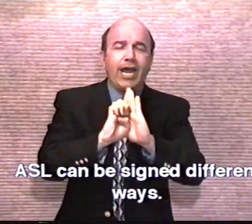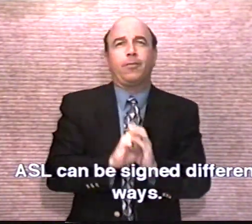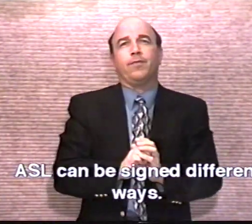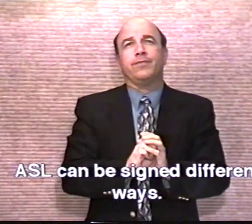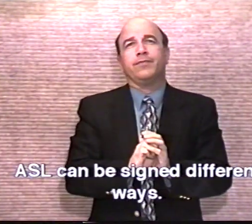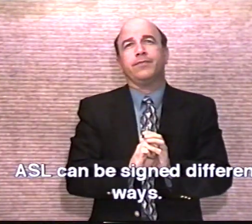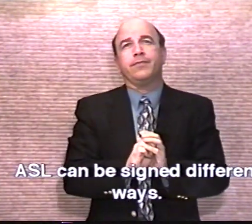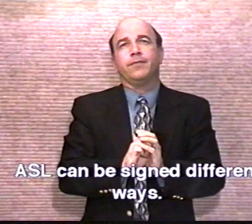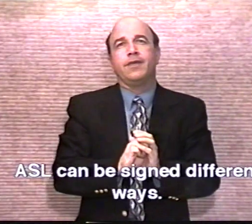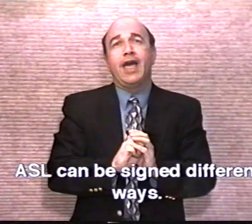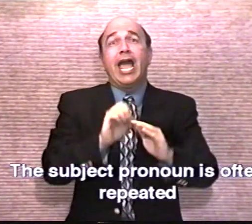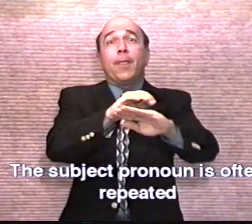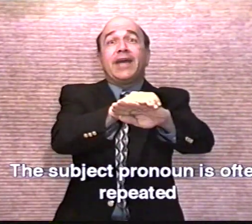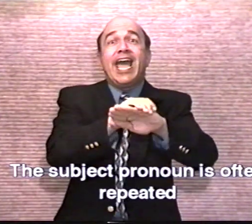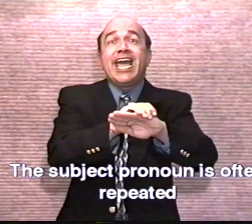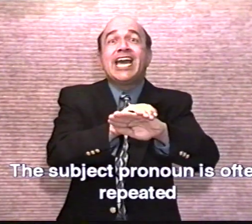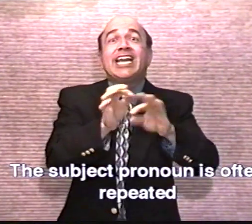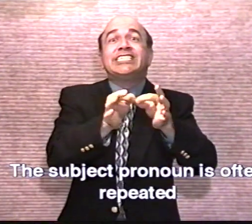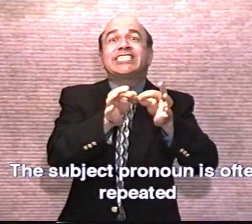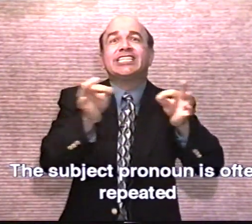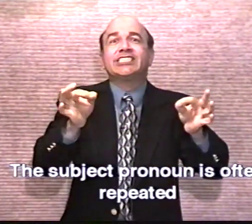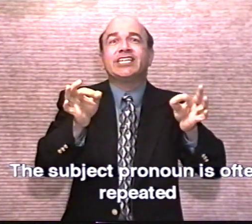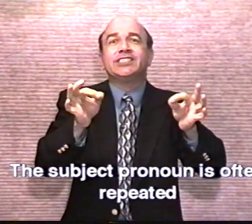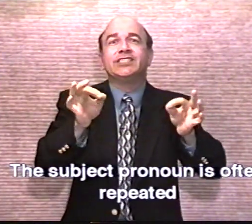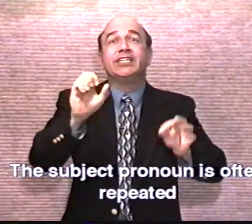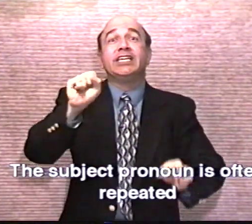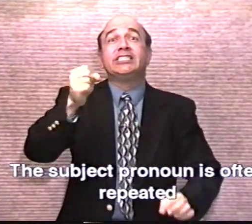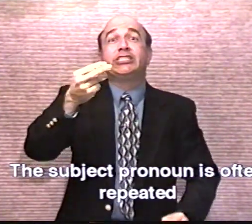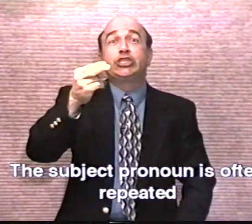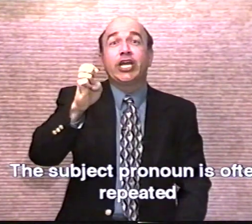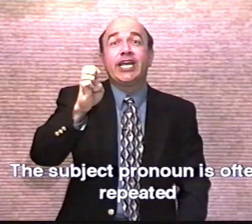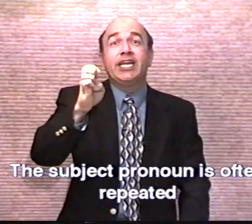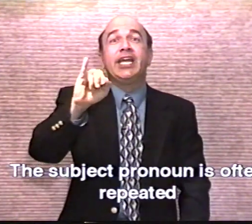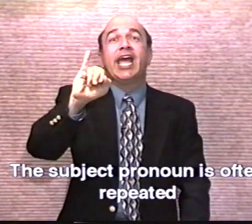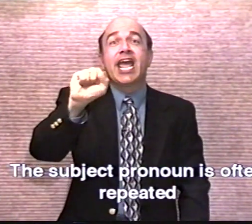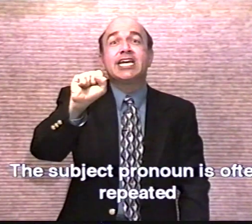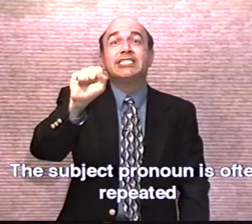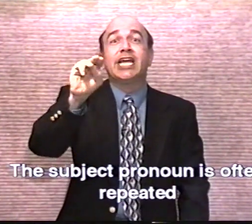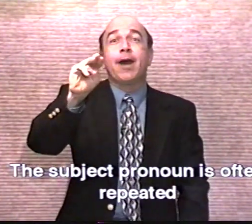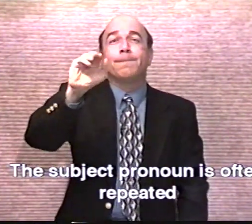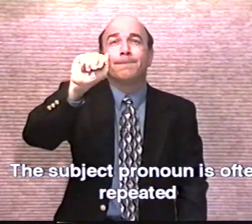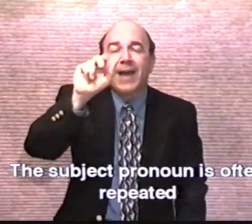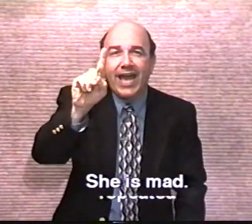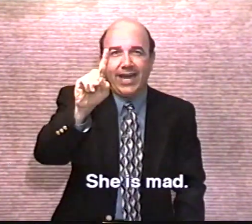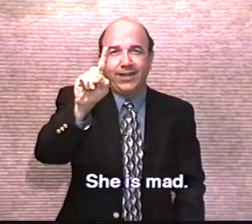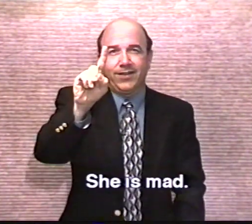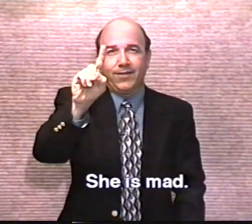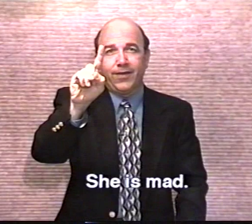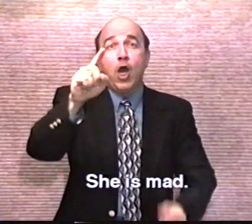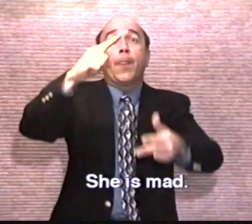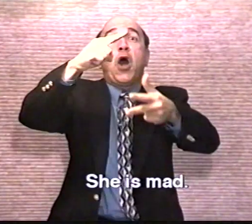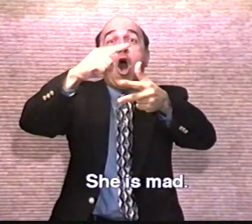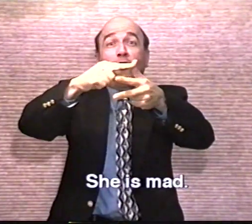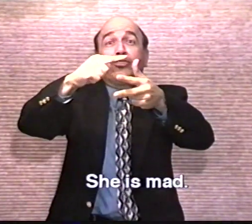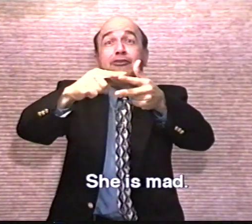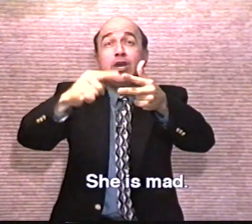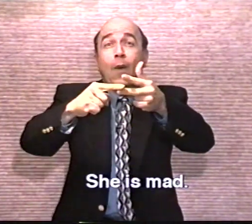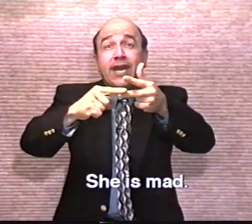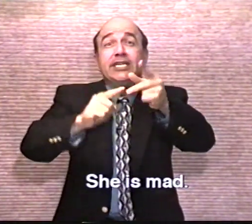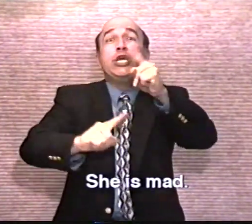example, in the English sentences, she is mad. There are 3 ways you